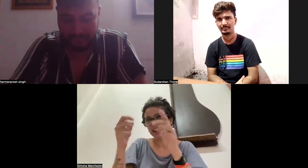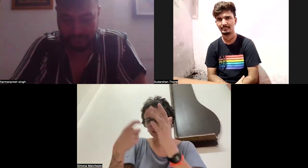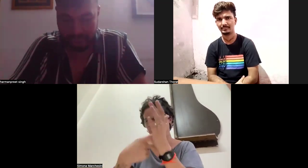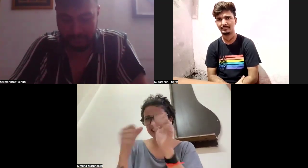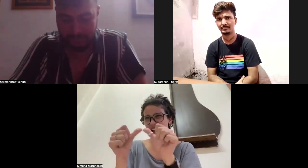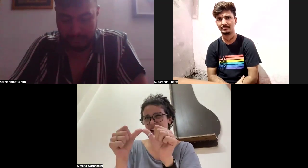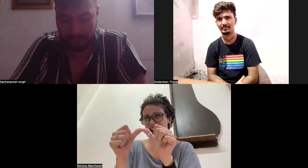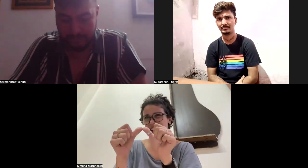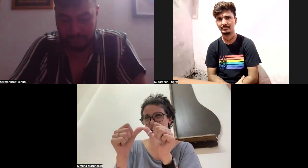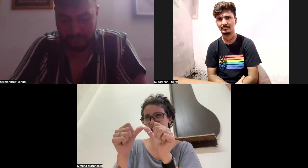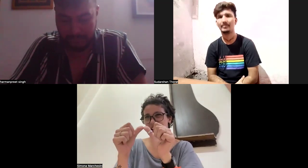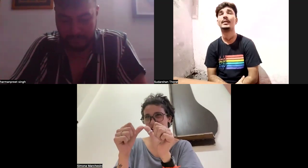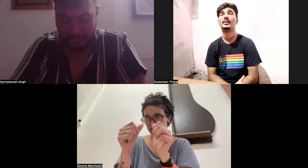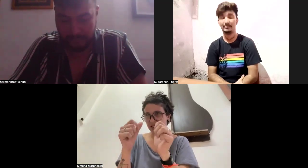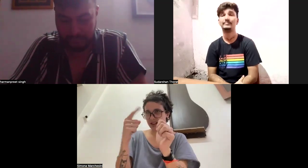there are 3